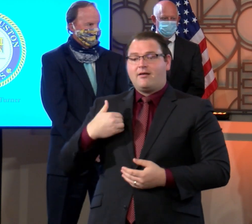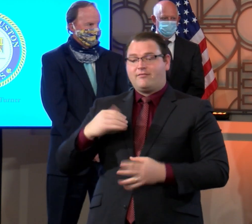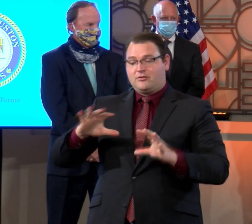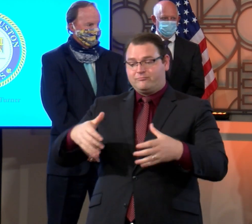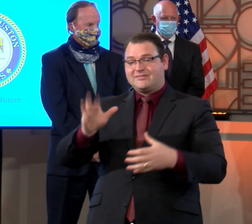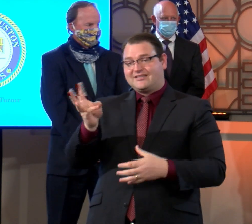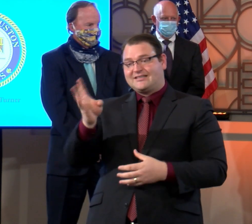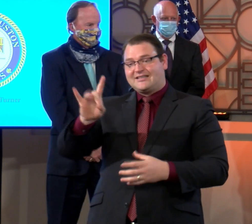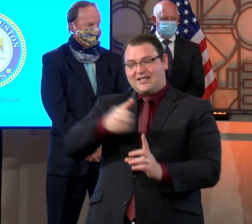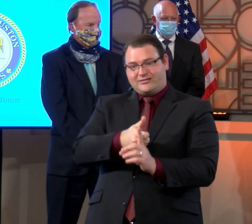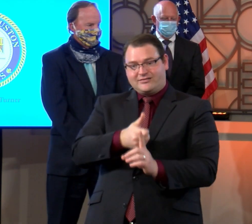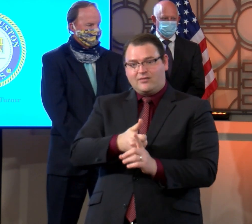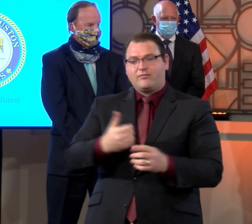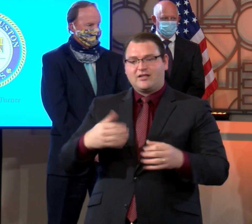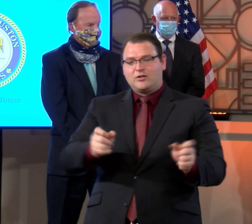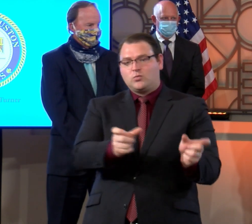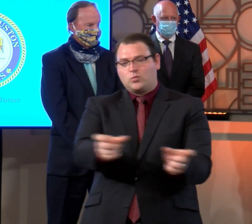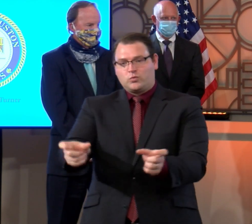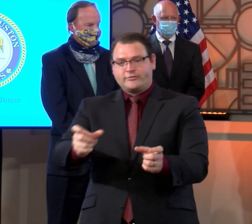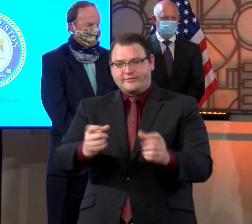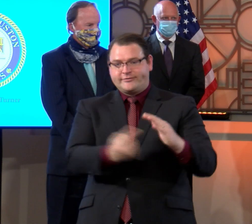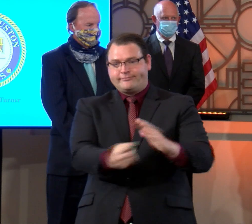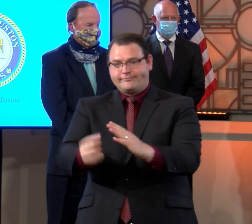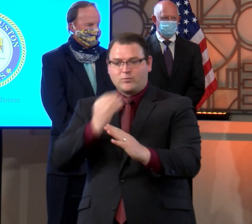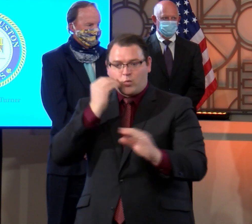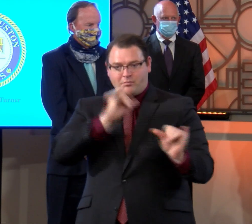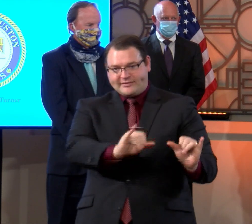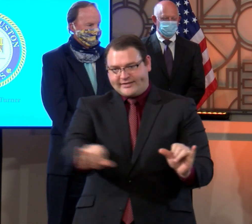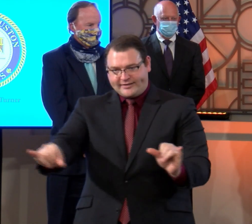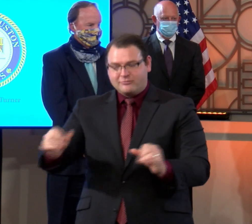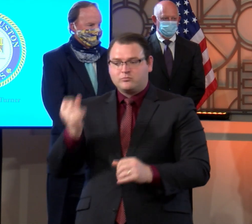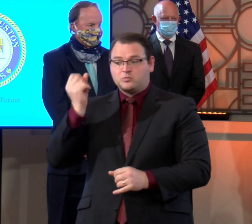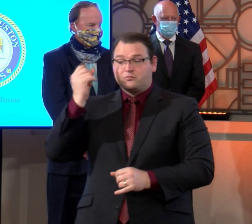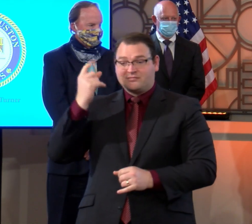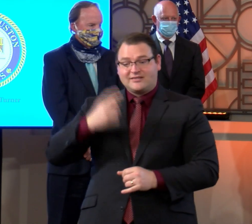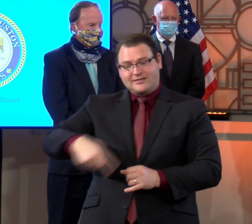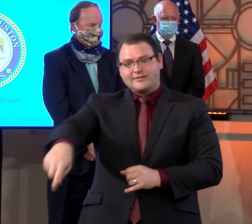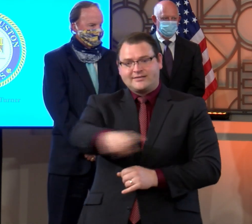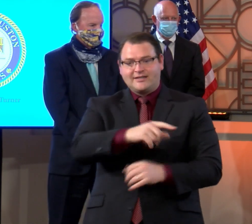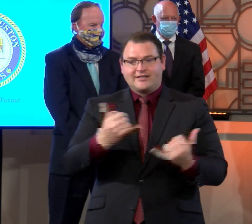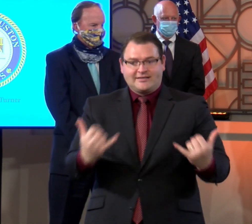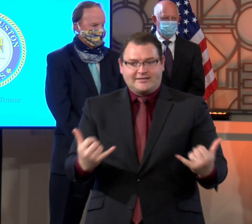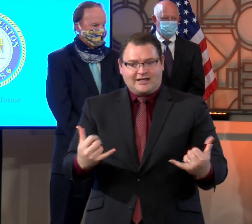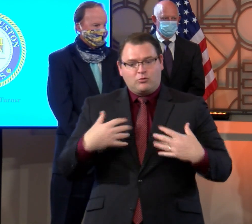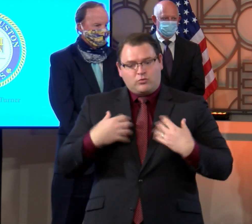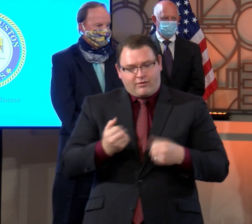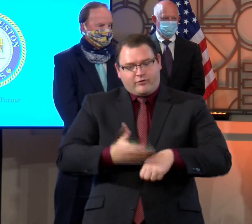68 in quarantine, and they're all recovering